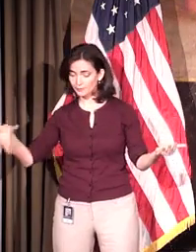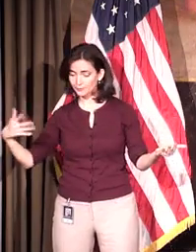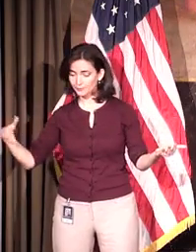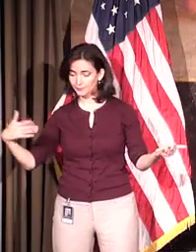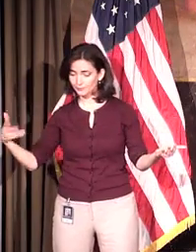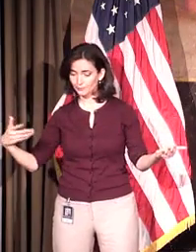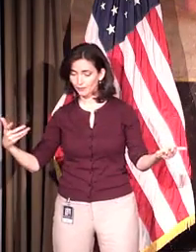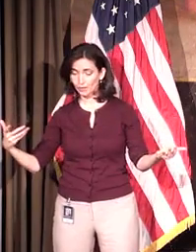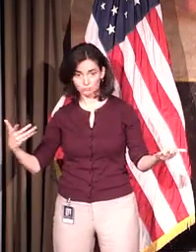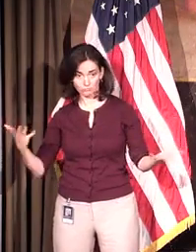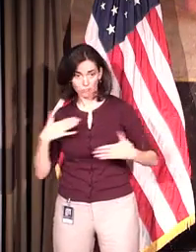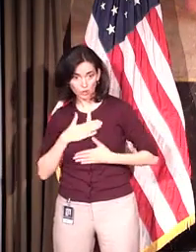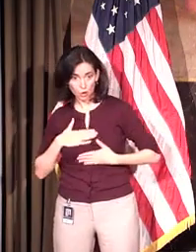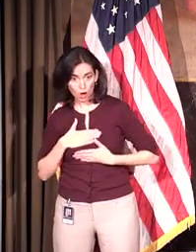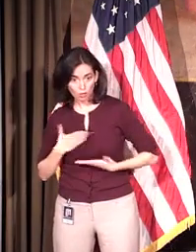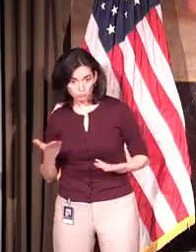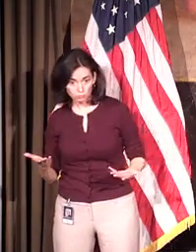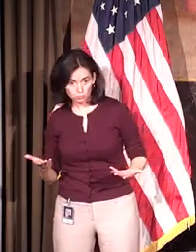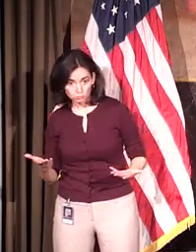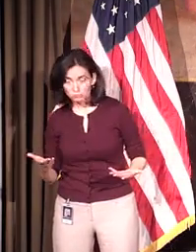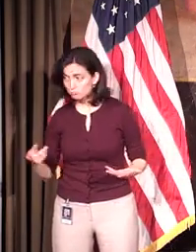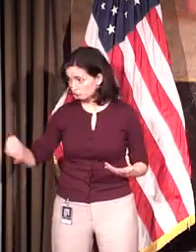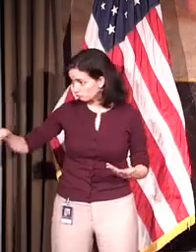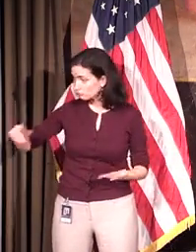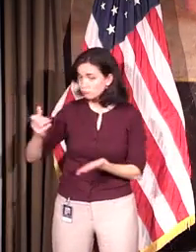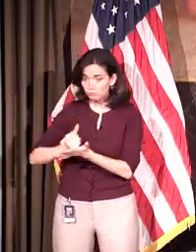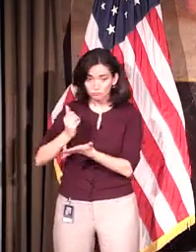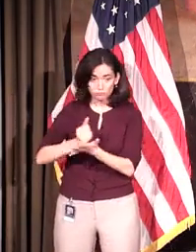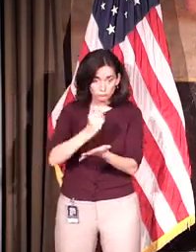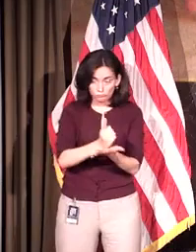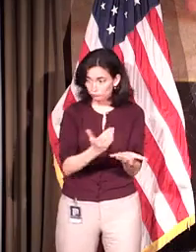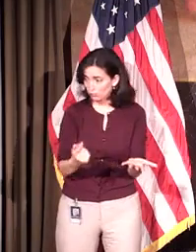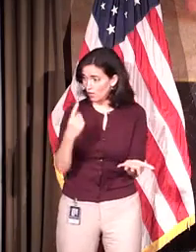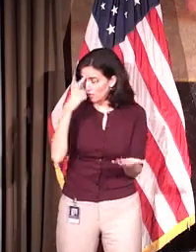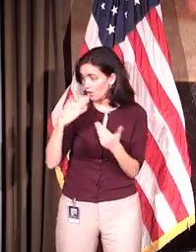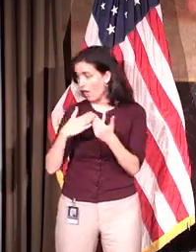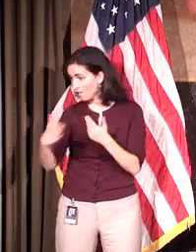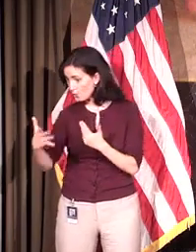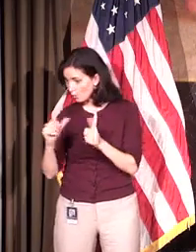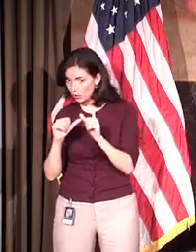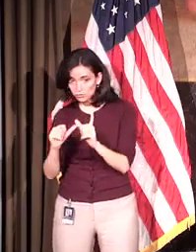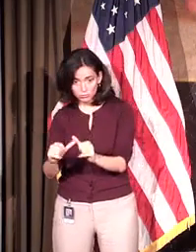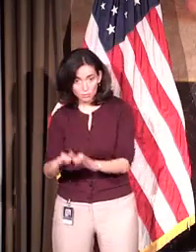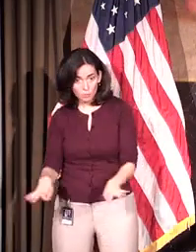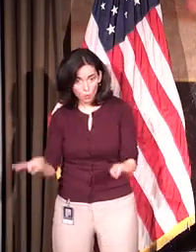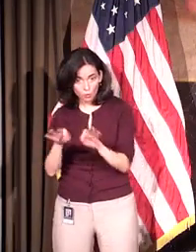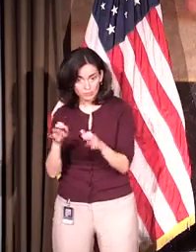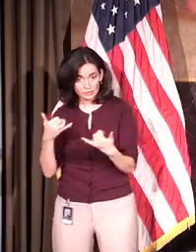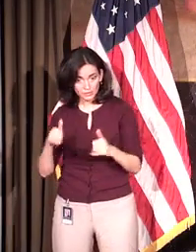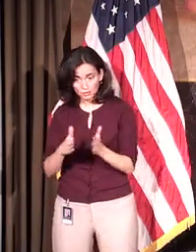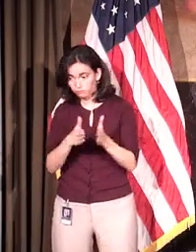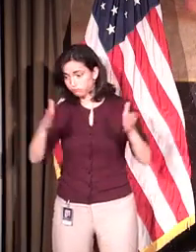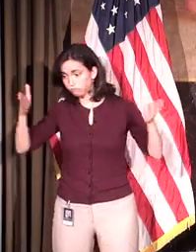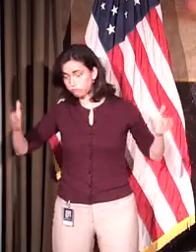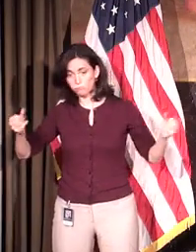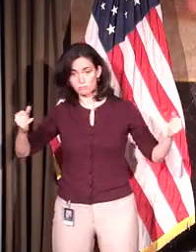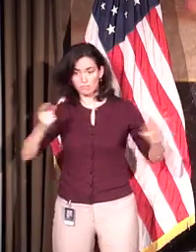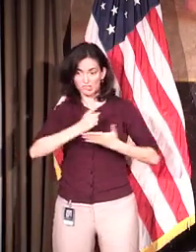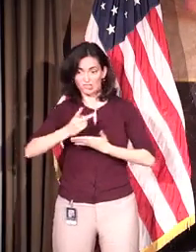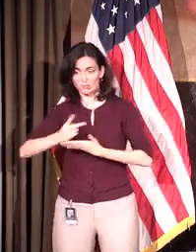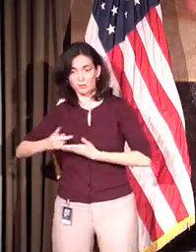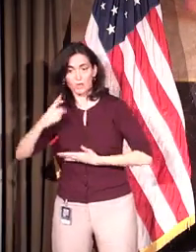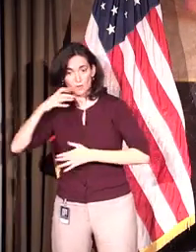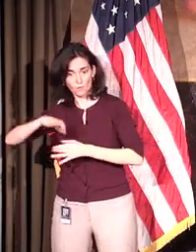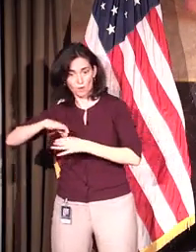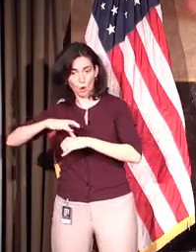enjoyed, that they took advantage of it. They think it's important going forward. and in any other things that we